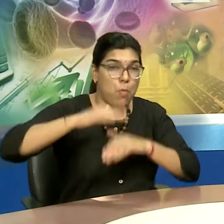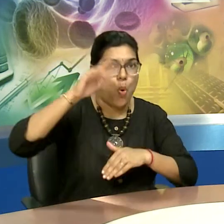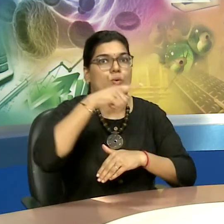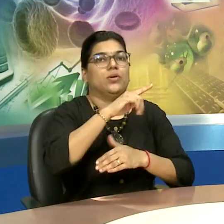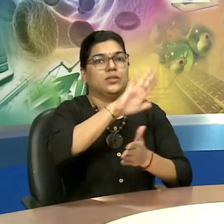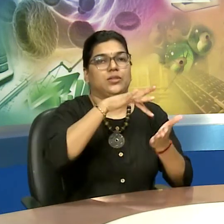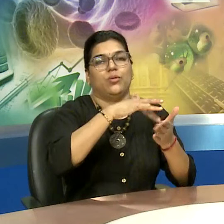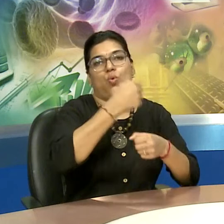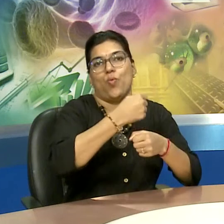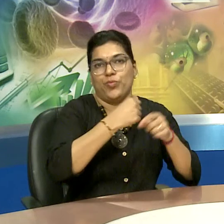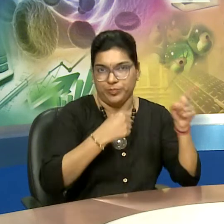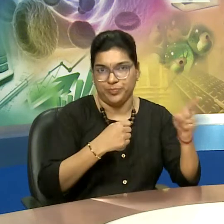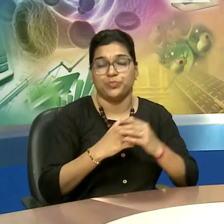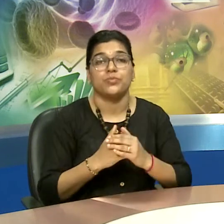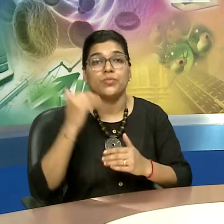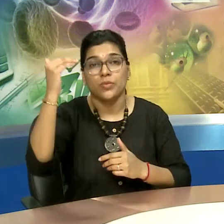subjects to the